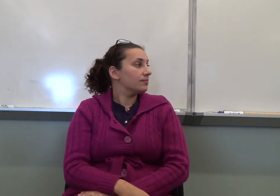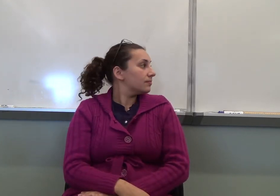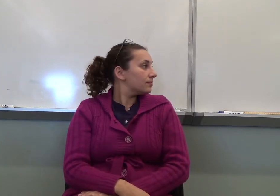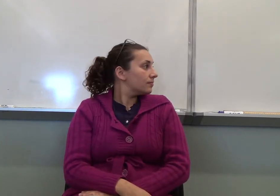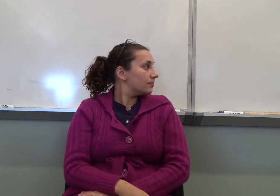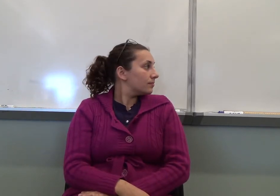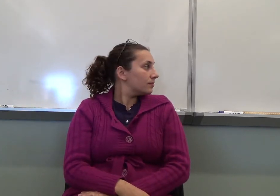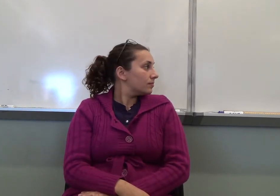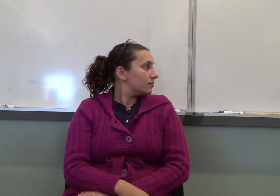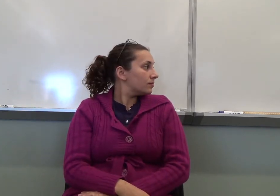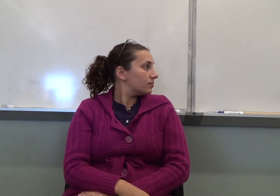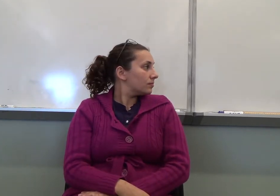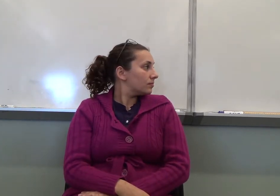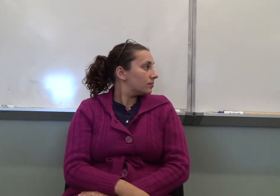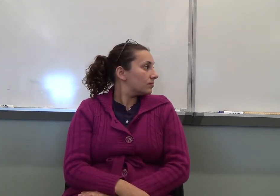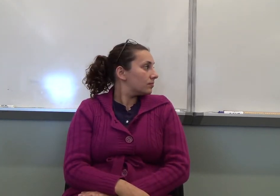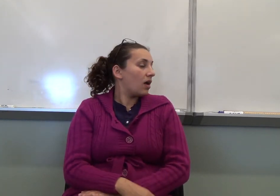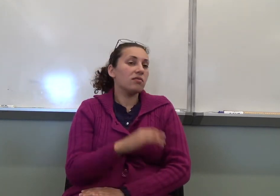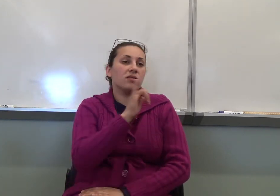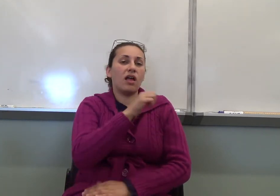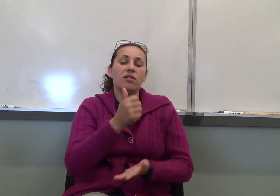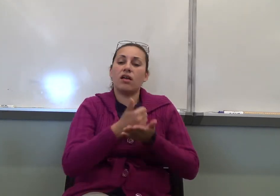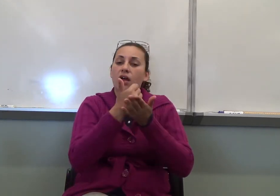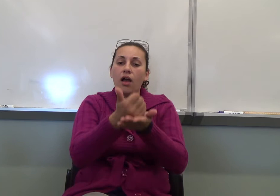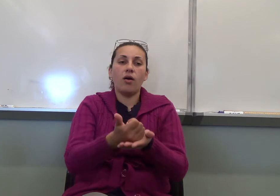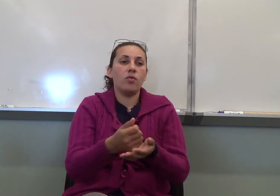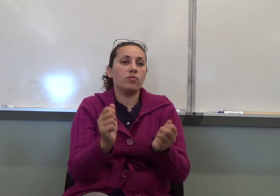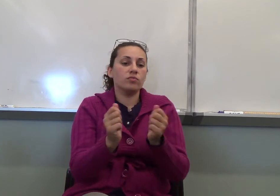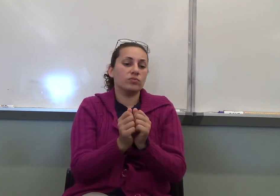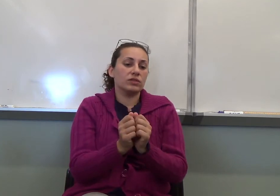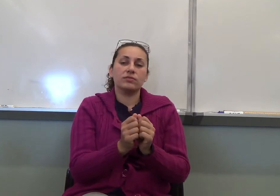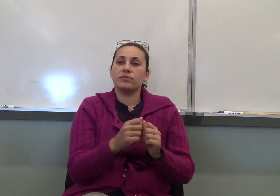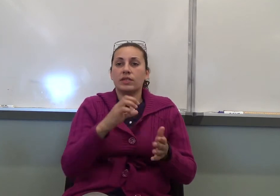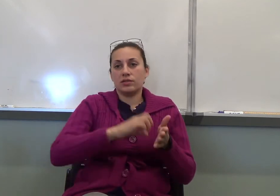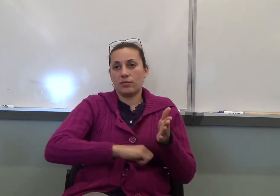And that gets us past all the problems with subtraction, except English.